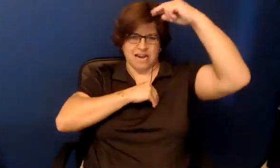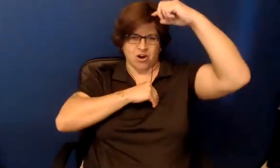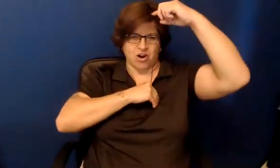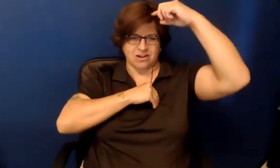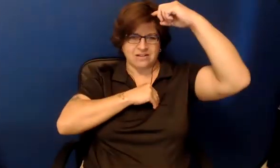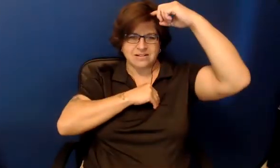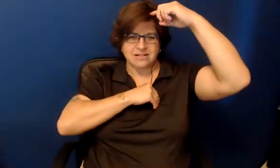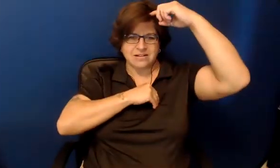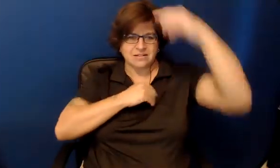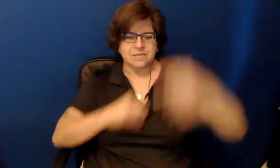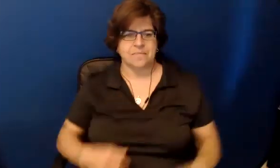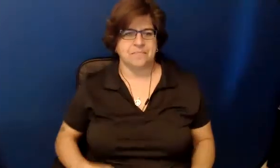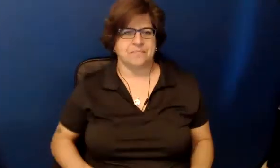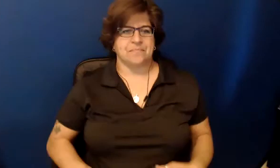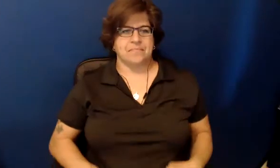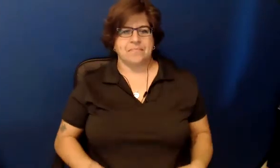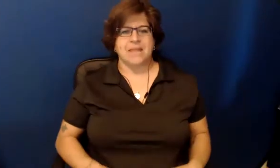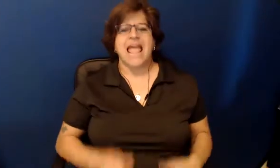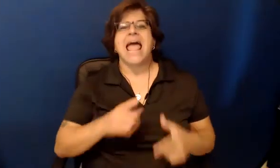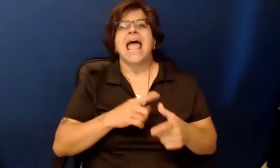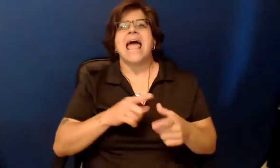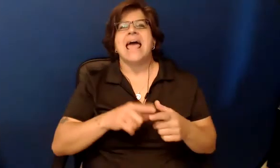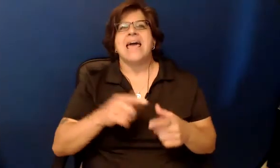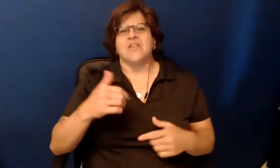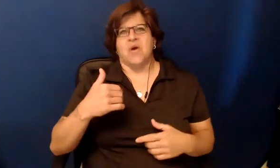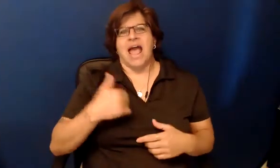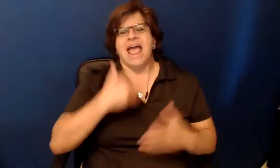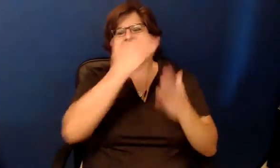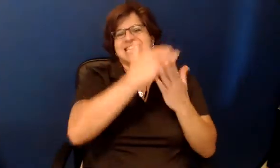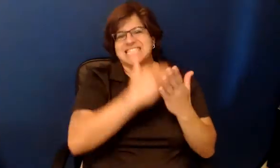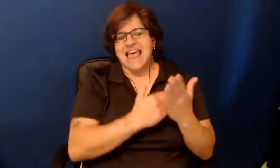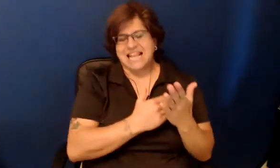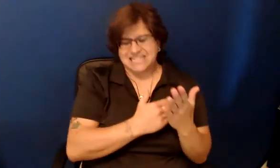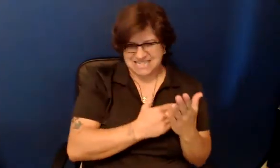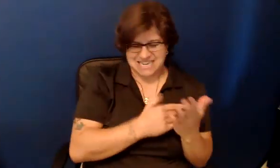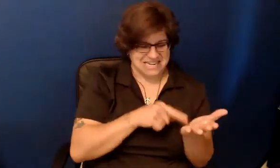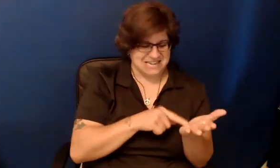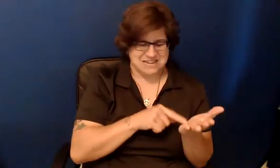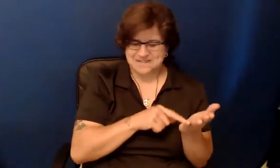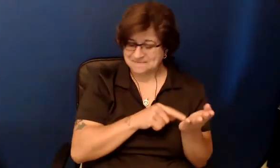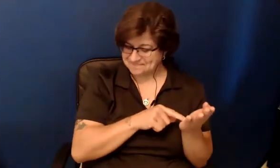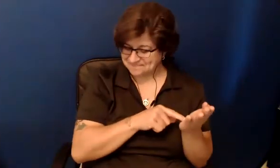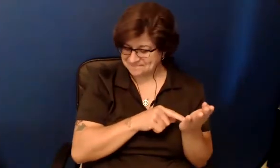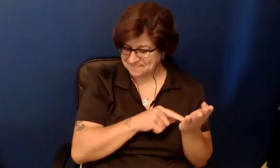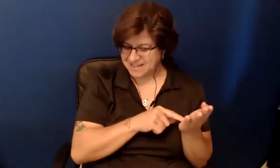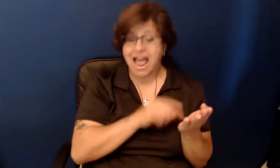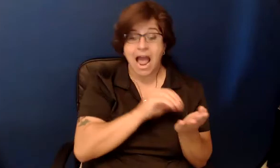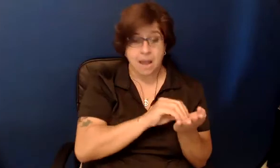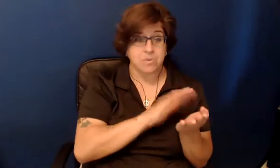So anyway, we got rid of that, and then I had to take it to the grave list. And I had something on there I